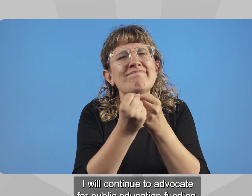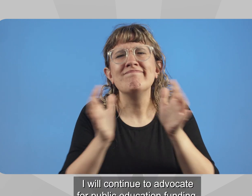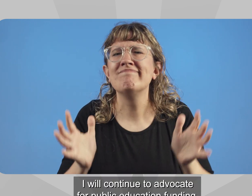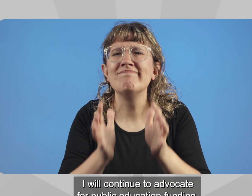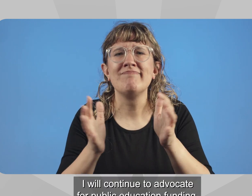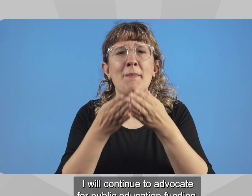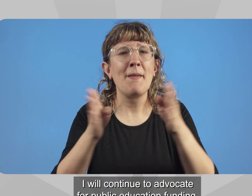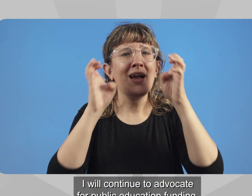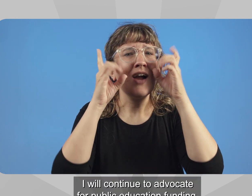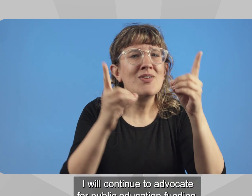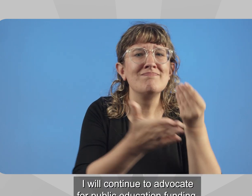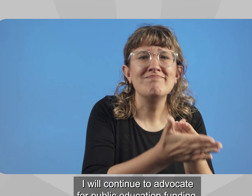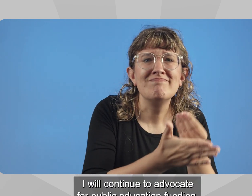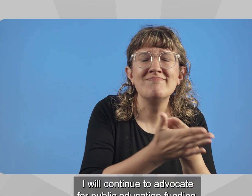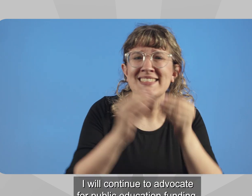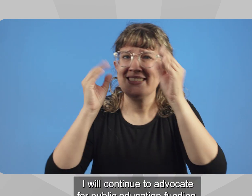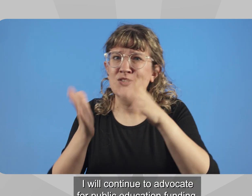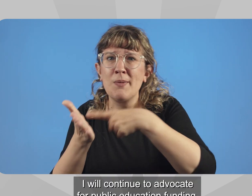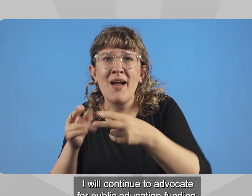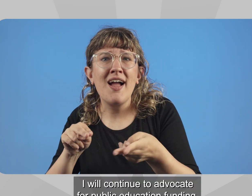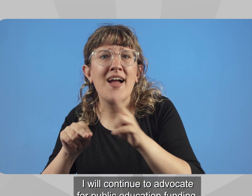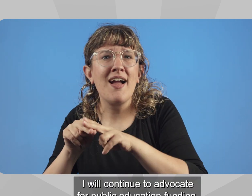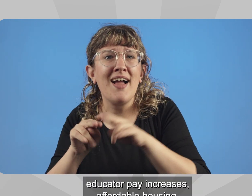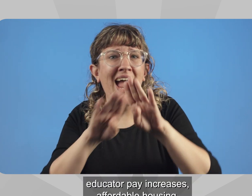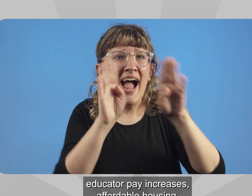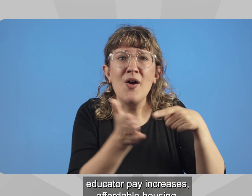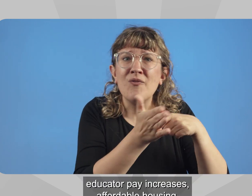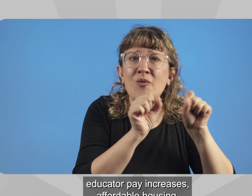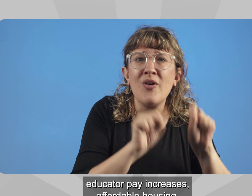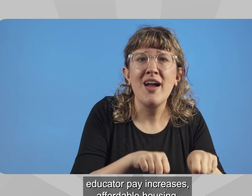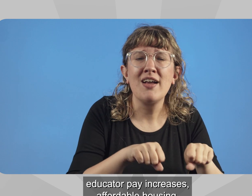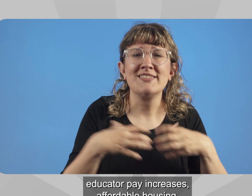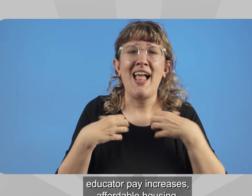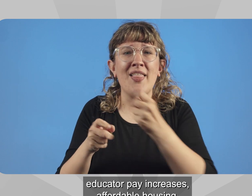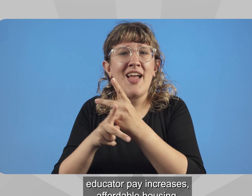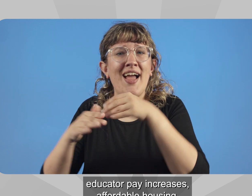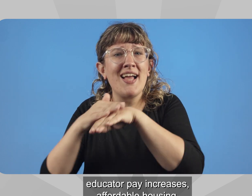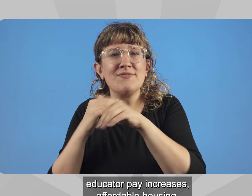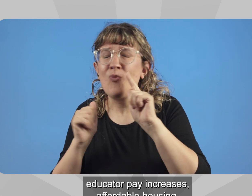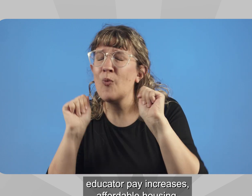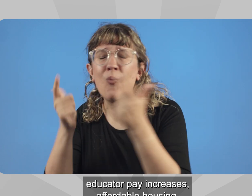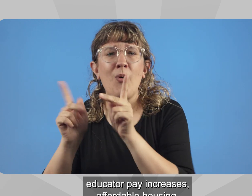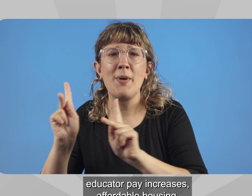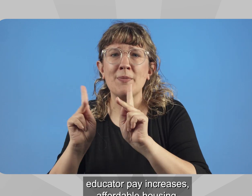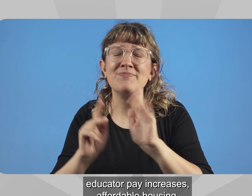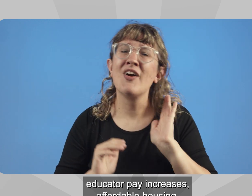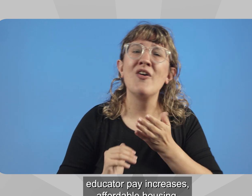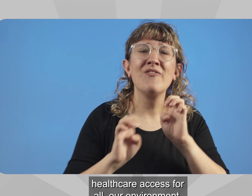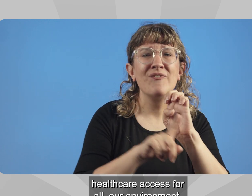I will continue to advocate for public education funding, educator pay increases, affordable